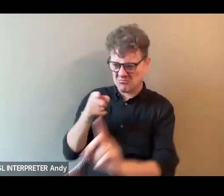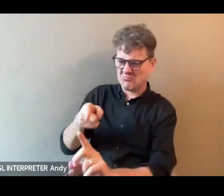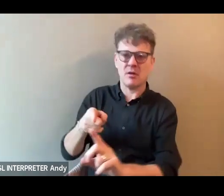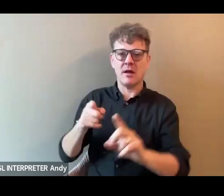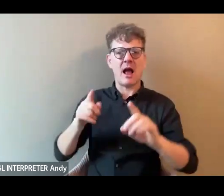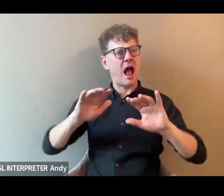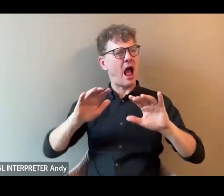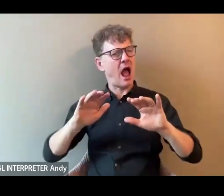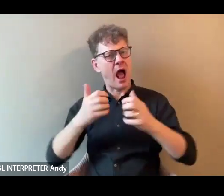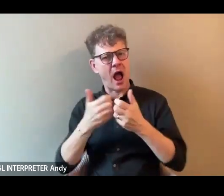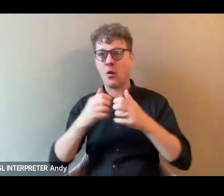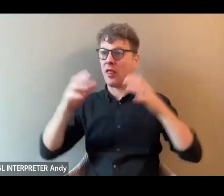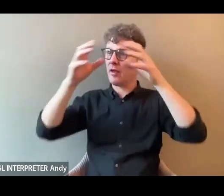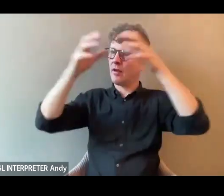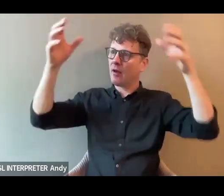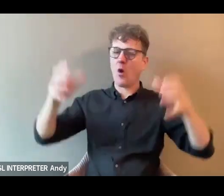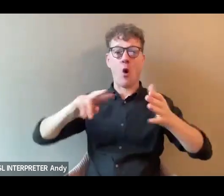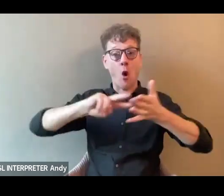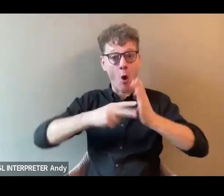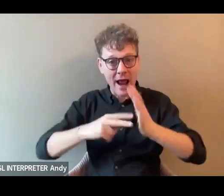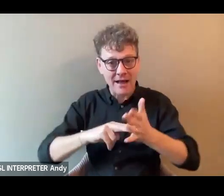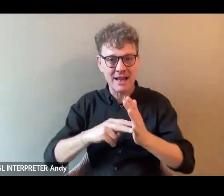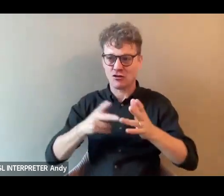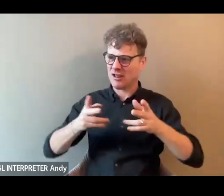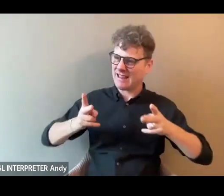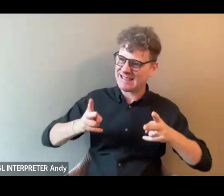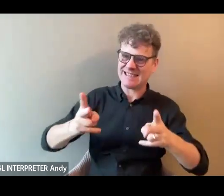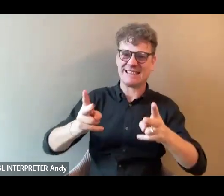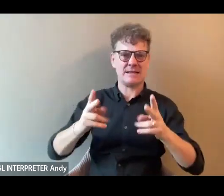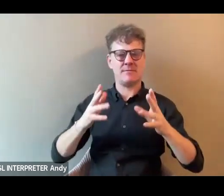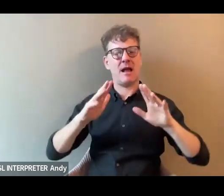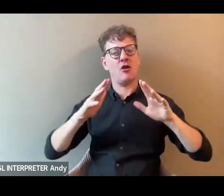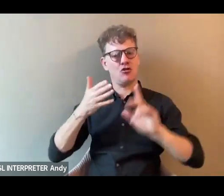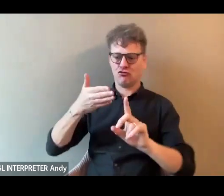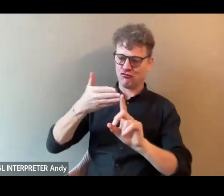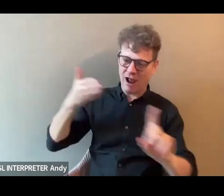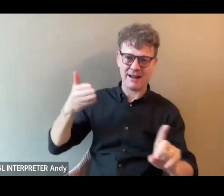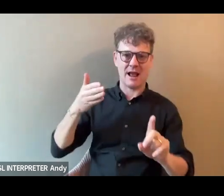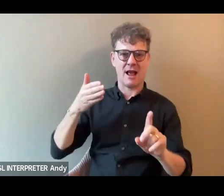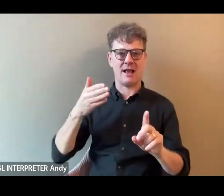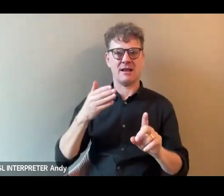innovation organisations, at the very least, recognise the kind of things that they're